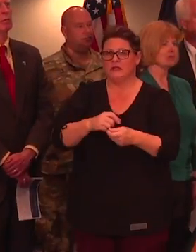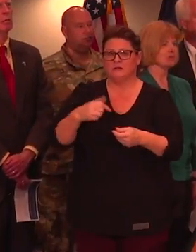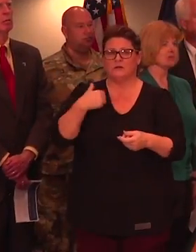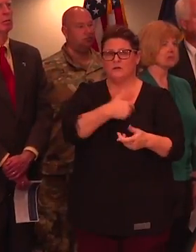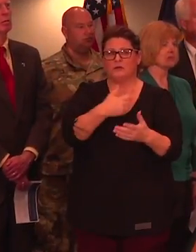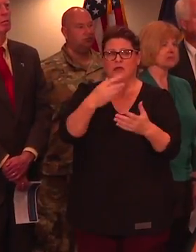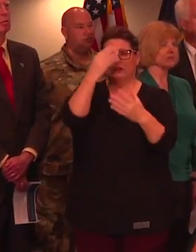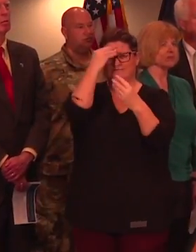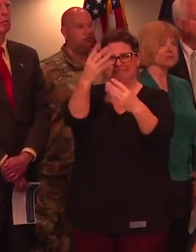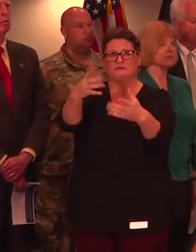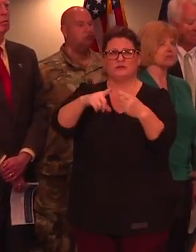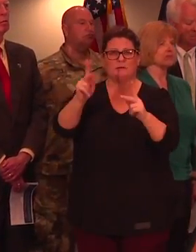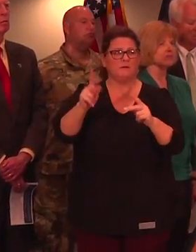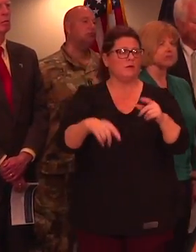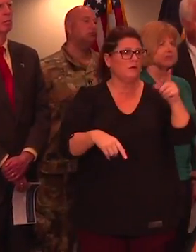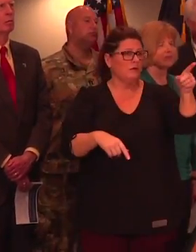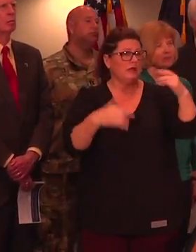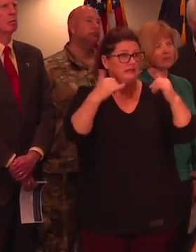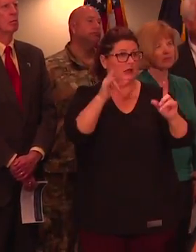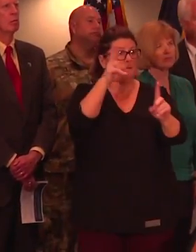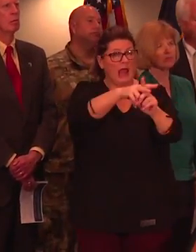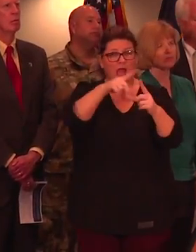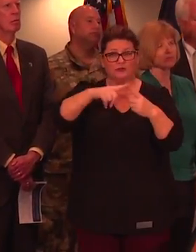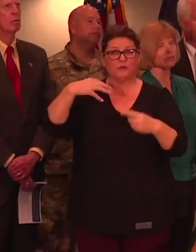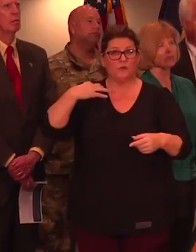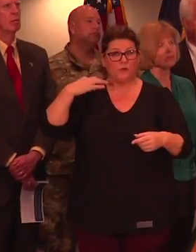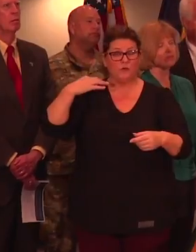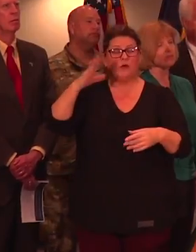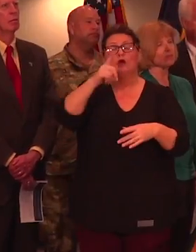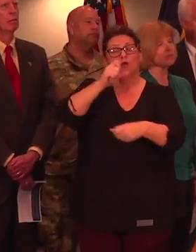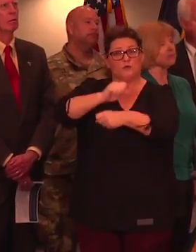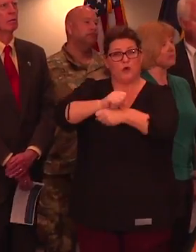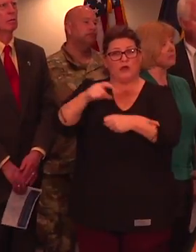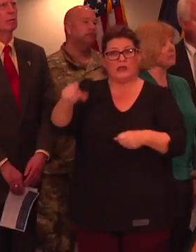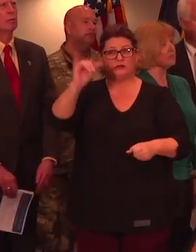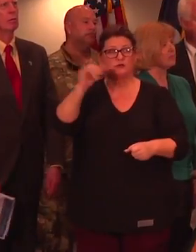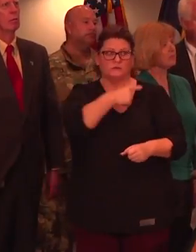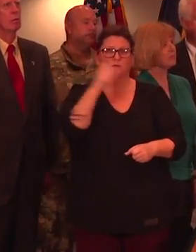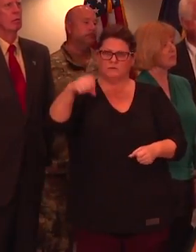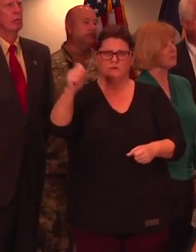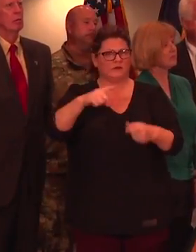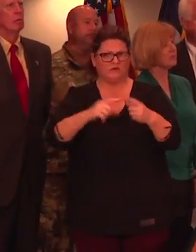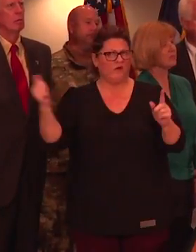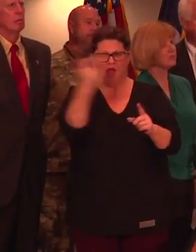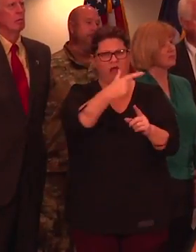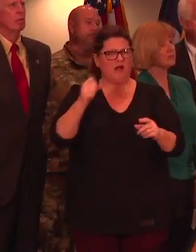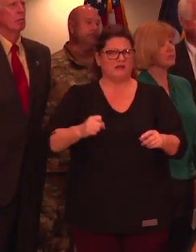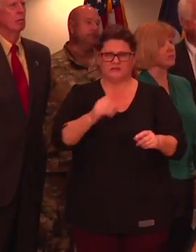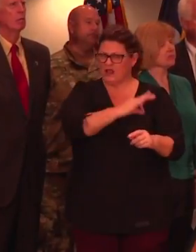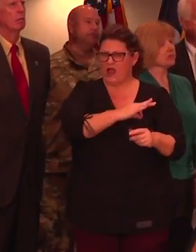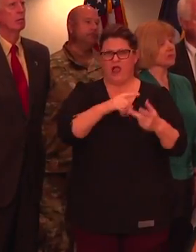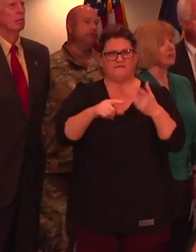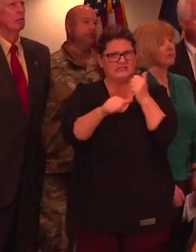for settings like that. And those are still applying to workers in those child care centers as well? Yes, actually they apply to all staff, to all